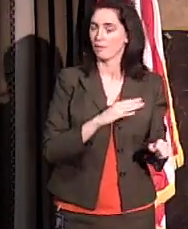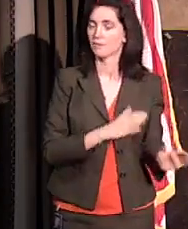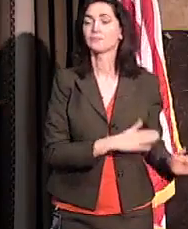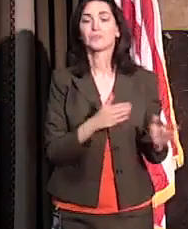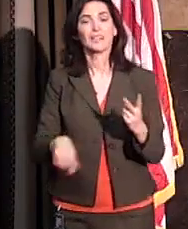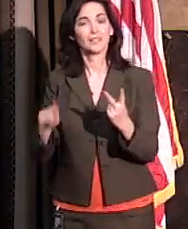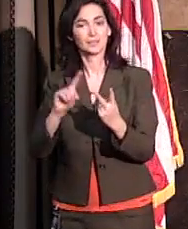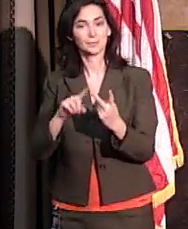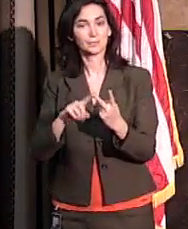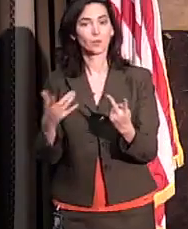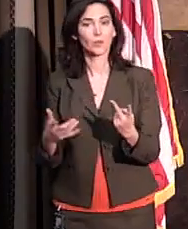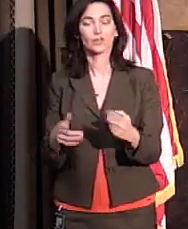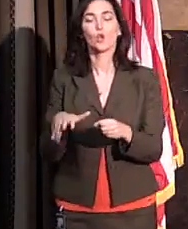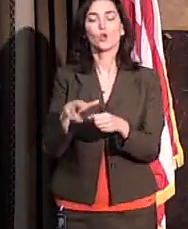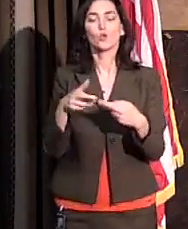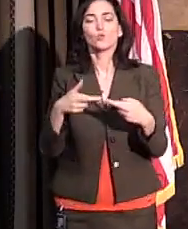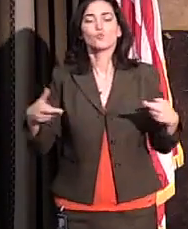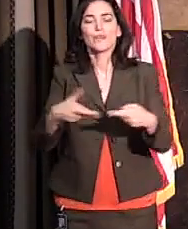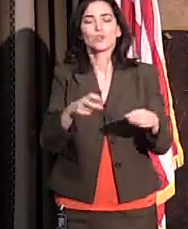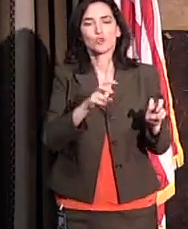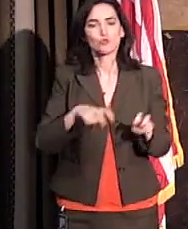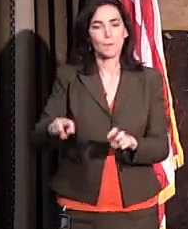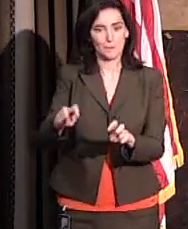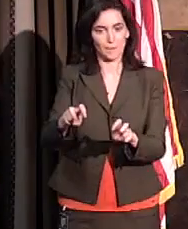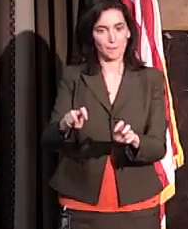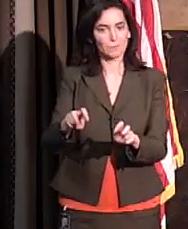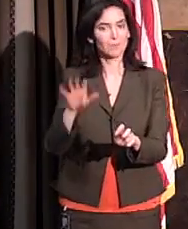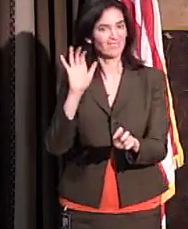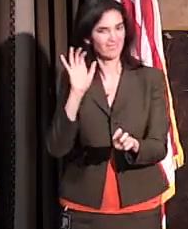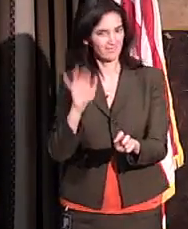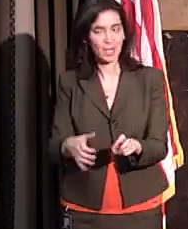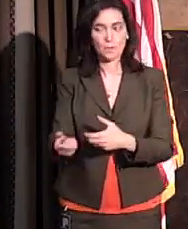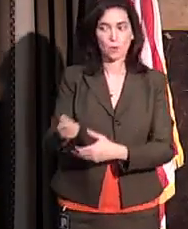part is a regional trips. That's the drive market.